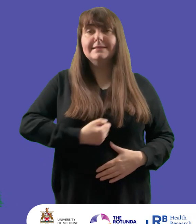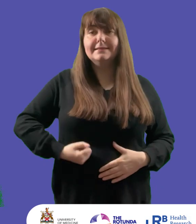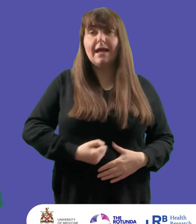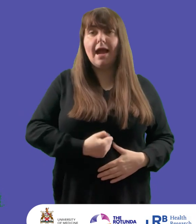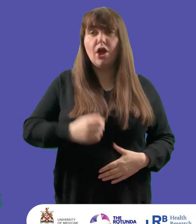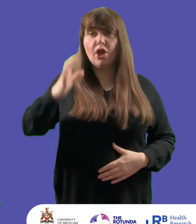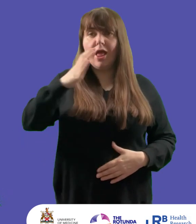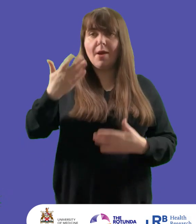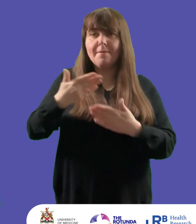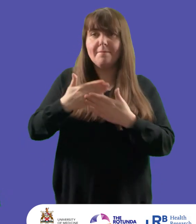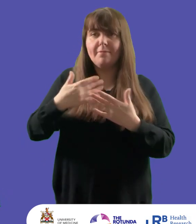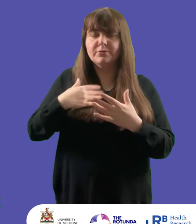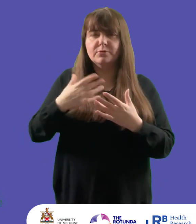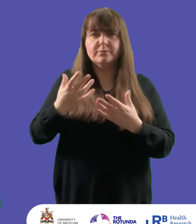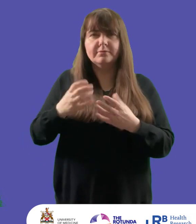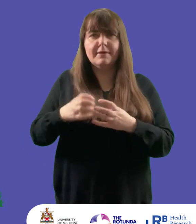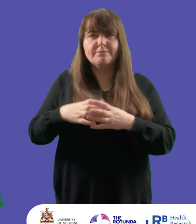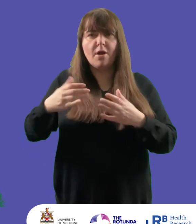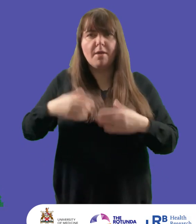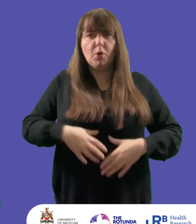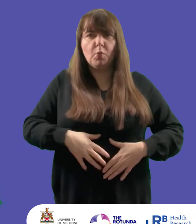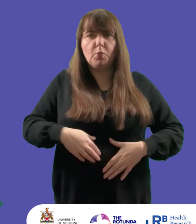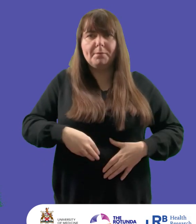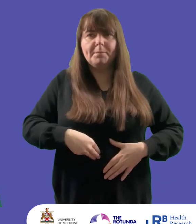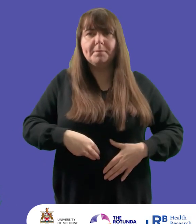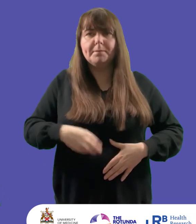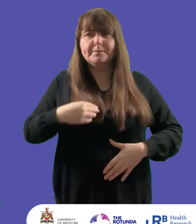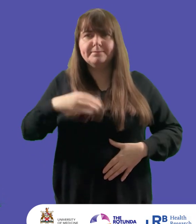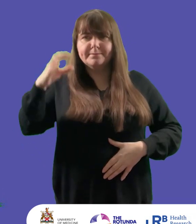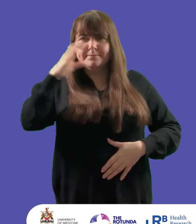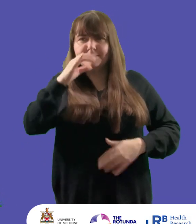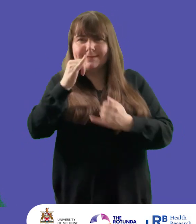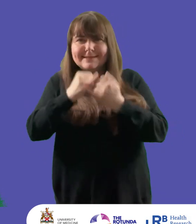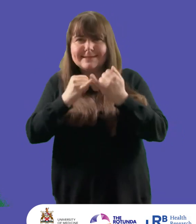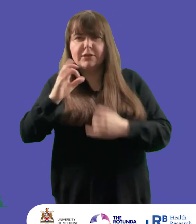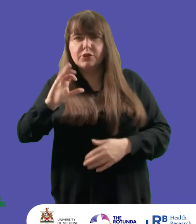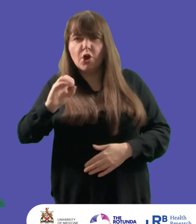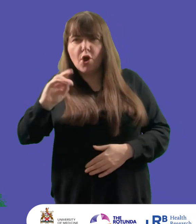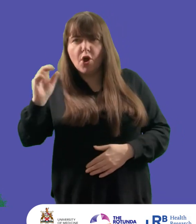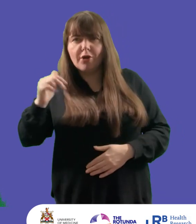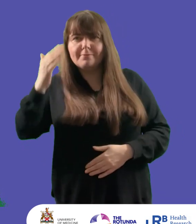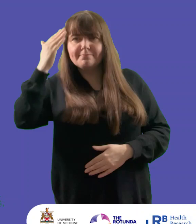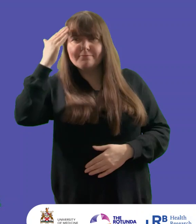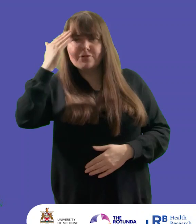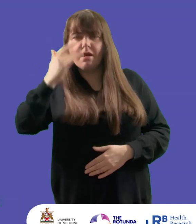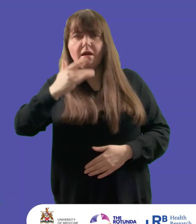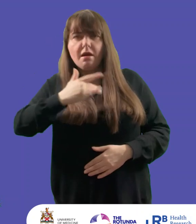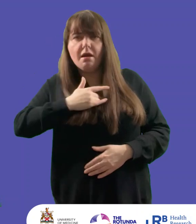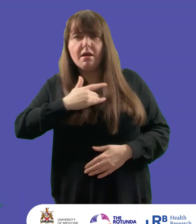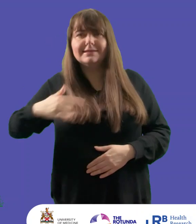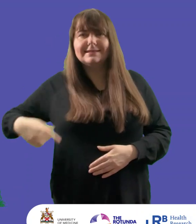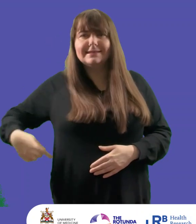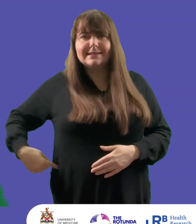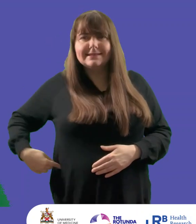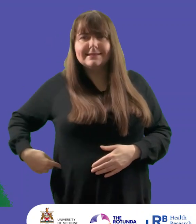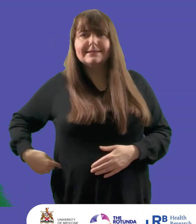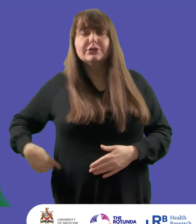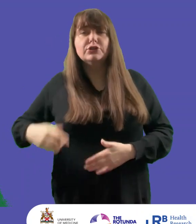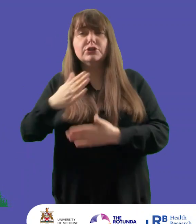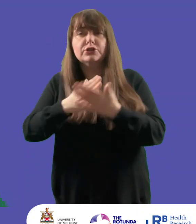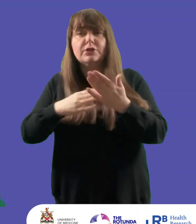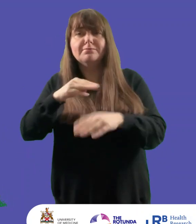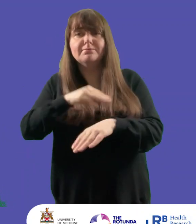The anatomy scan looks at how baby is forming in the womb. We look in detail at organs such as the baby's brain and their heart and their